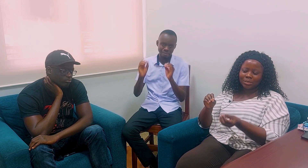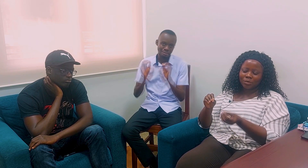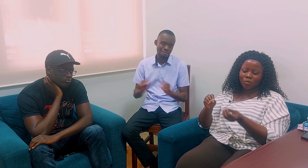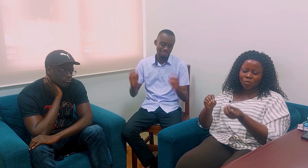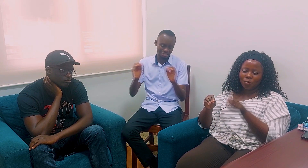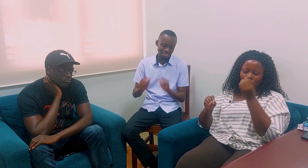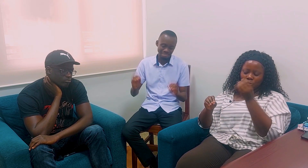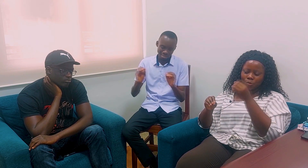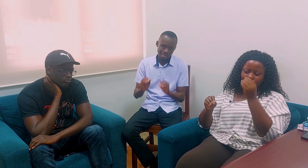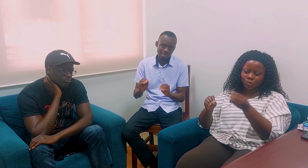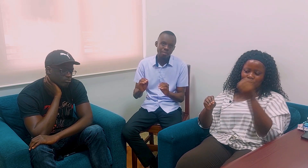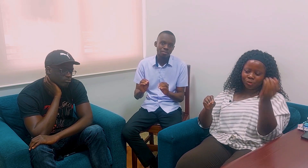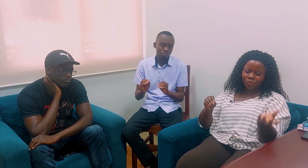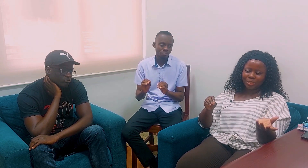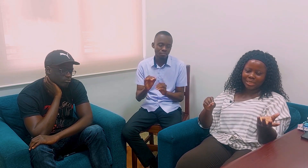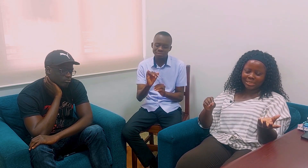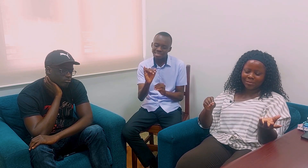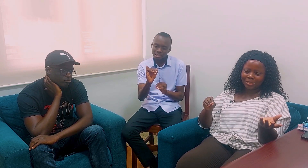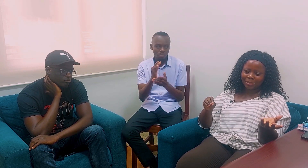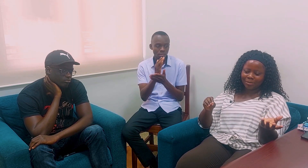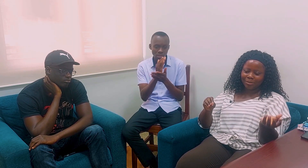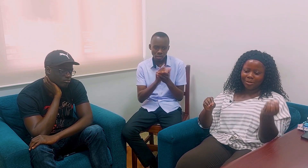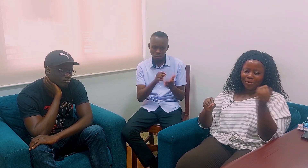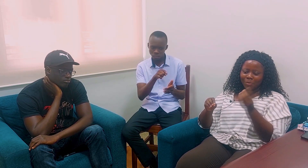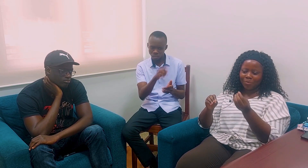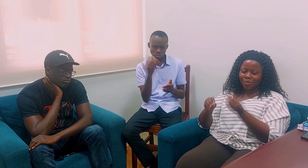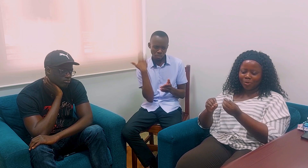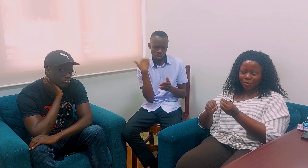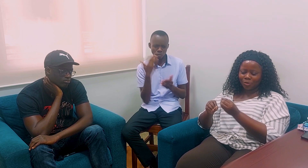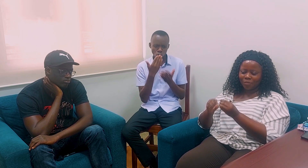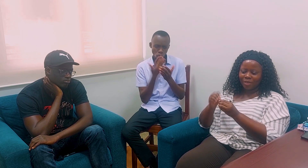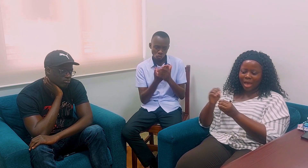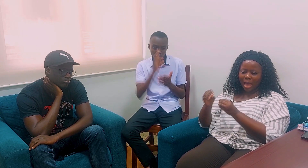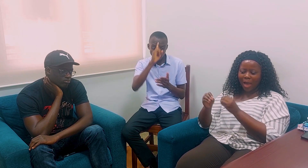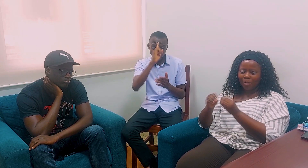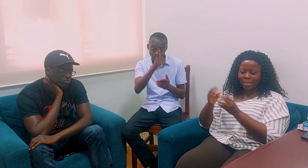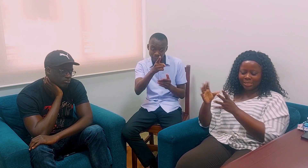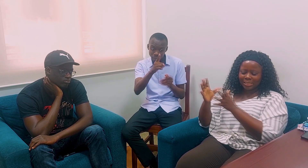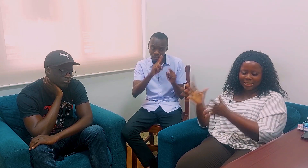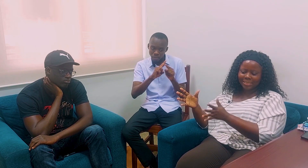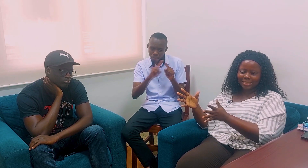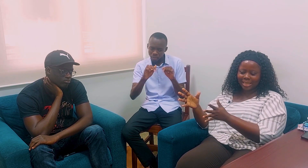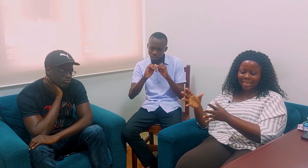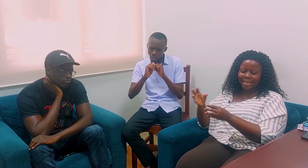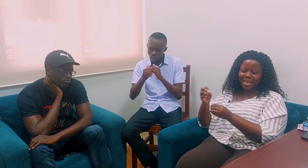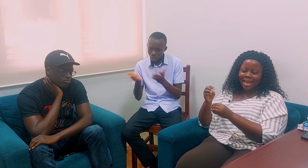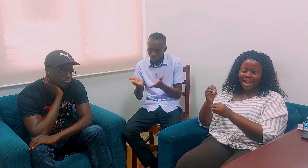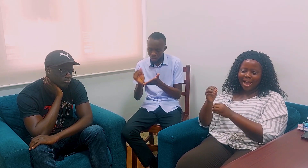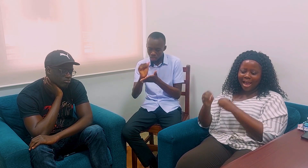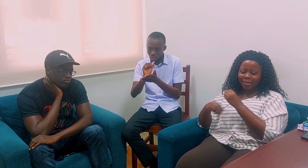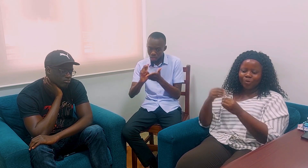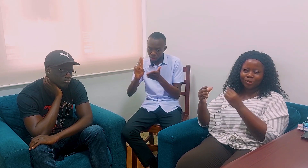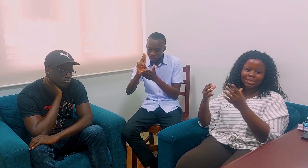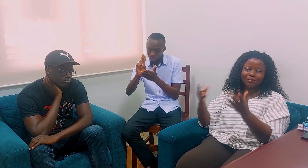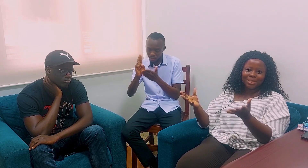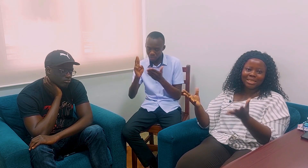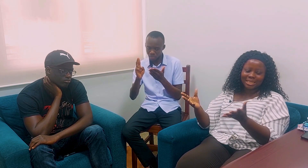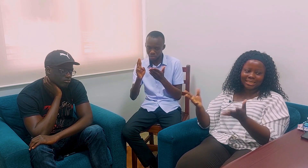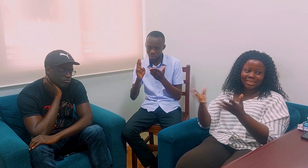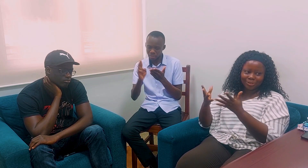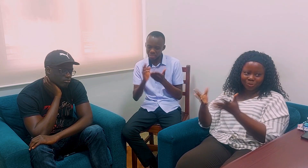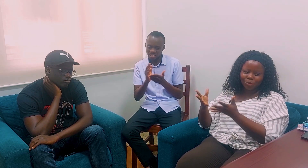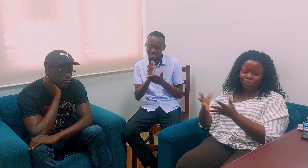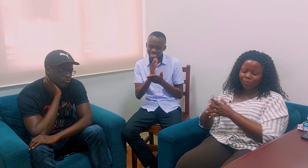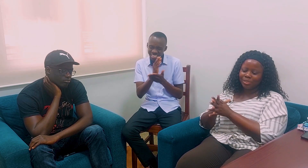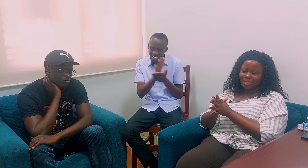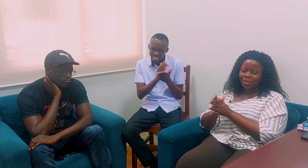those who used to be exceptional, but because of how Ashase is like, are not being